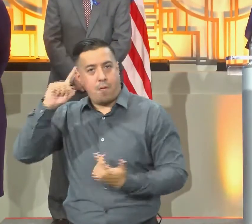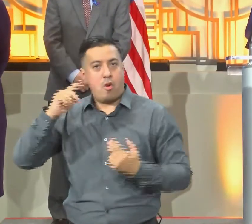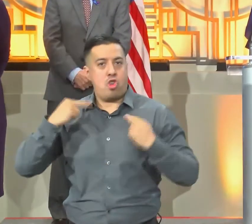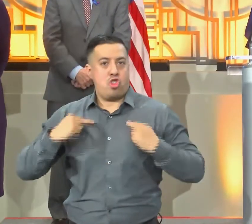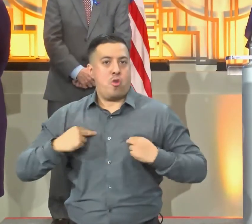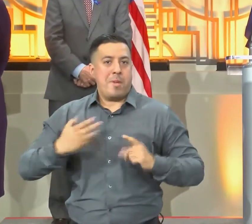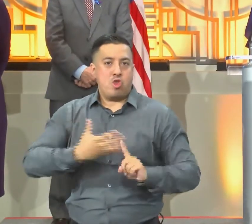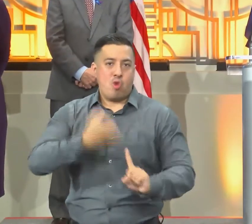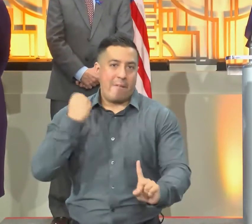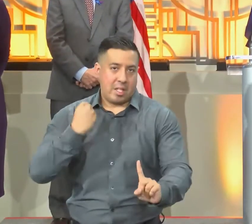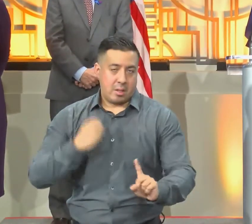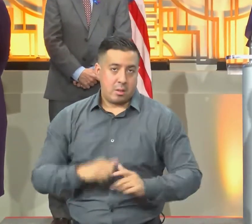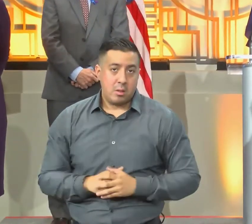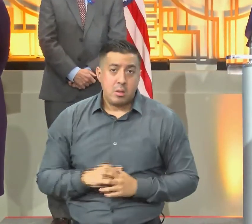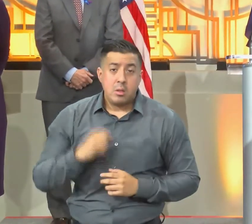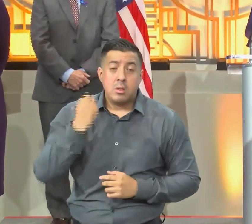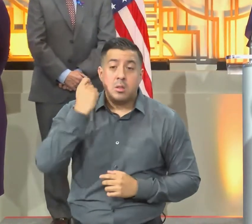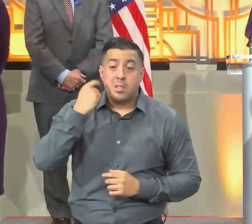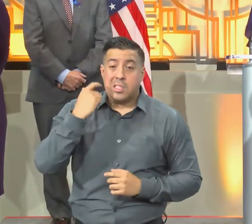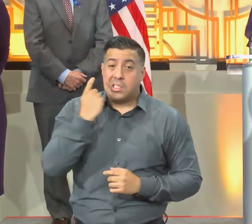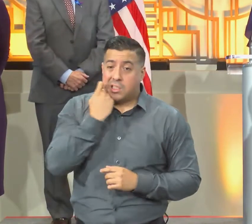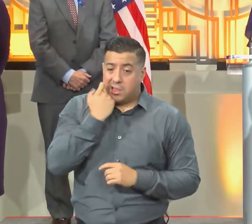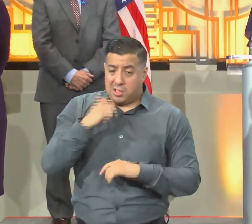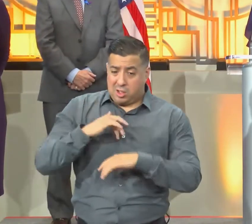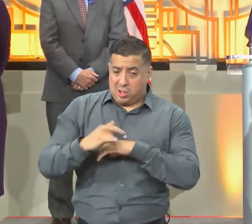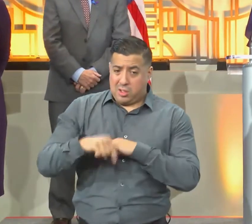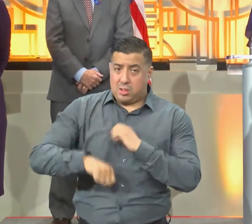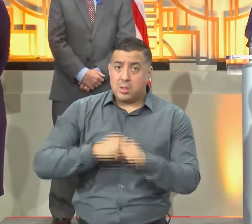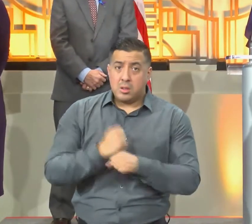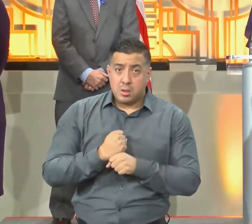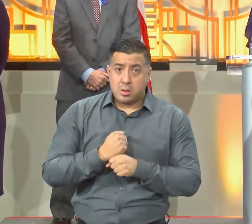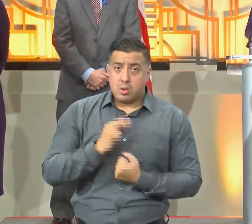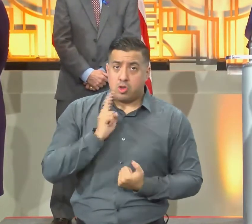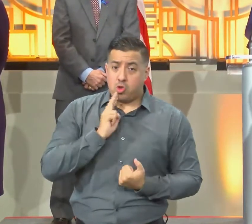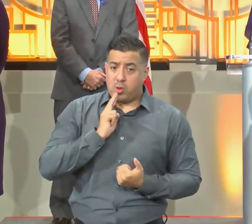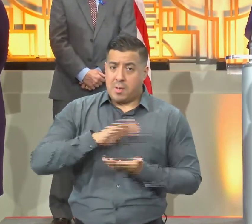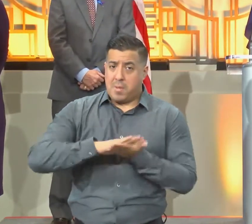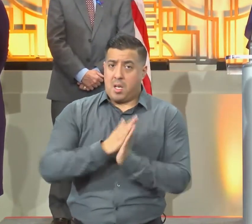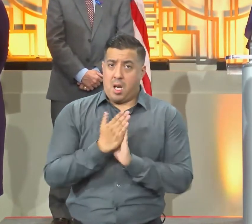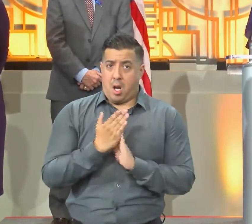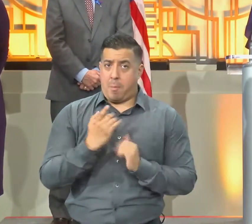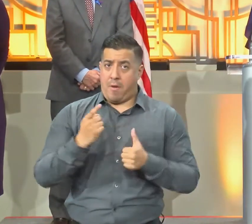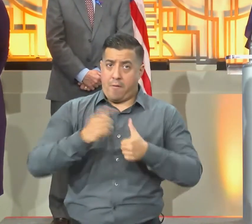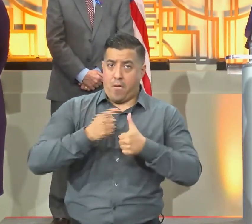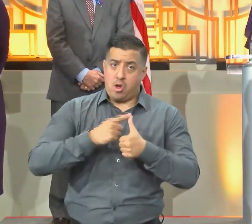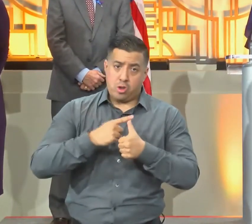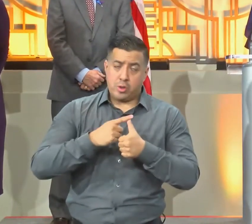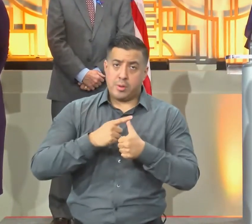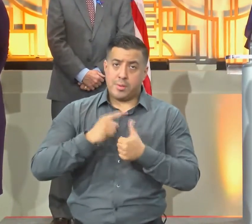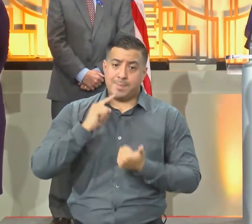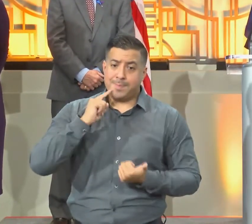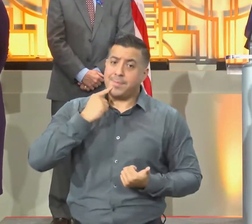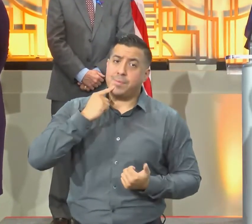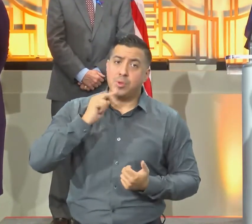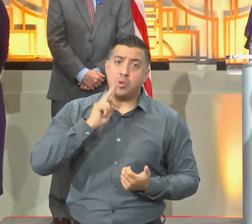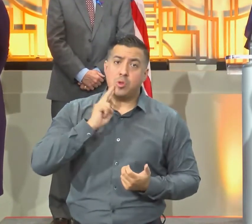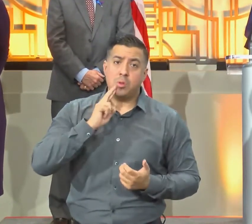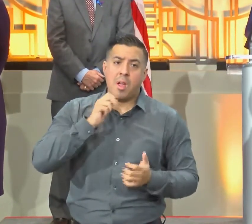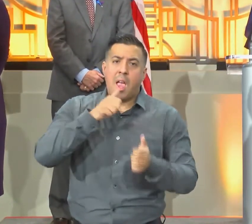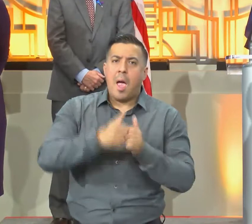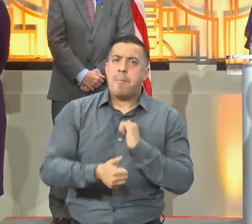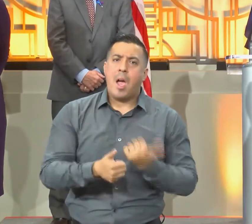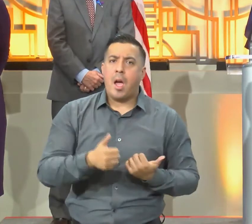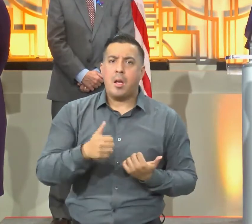trafficking. Earlier this year, Houston became the first major U.S. city to pass a